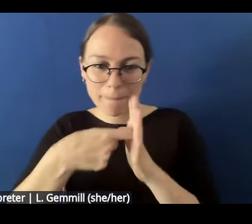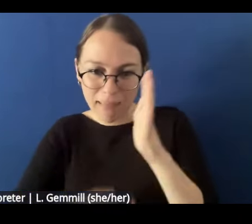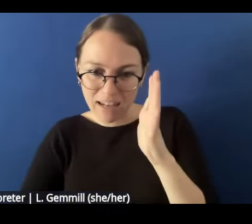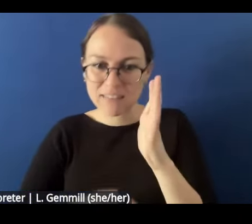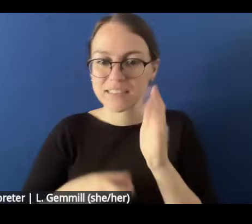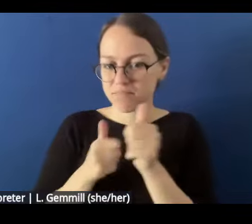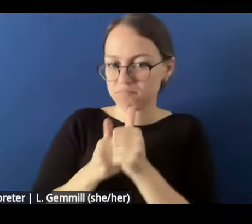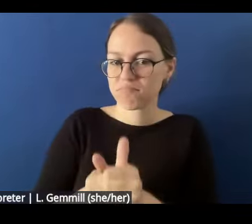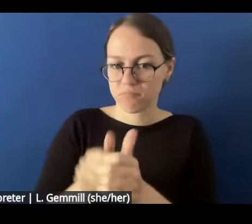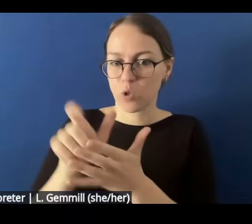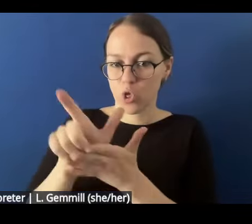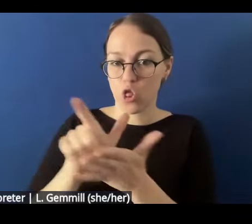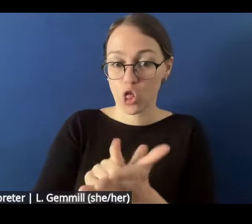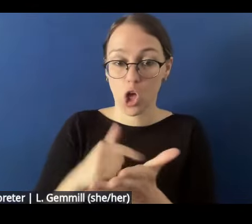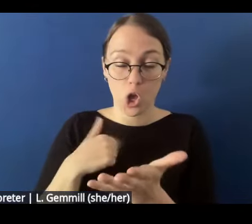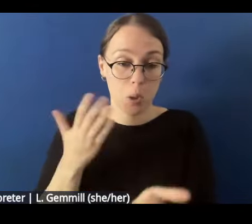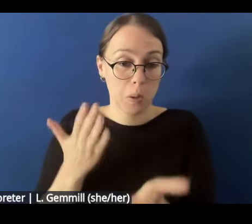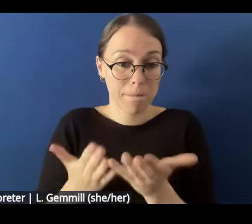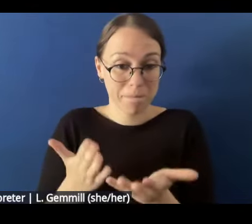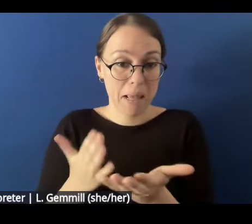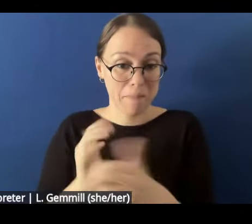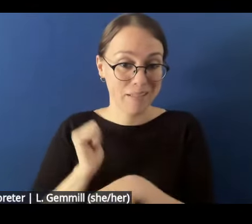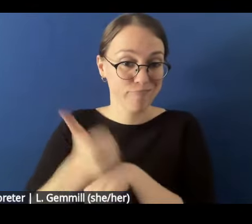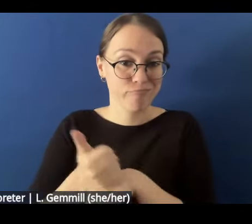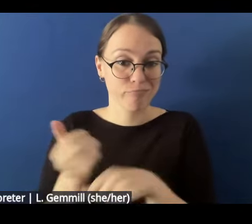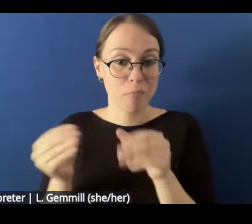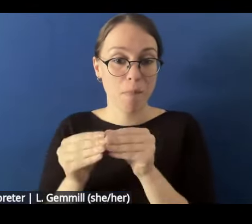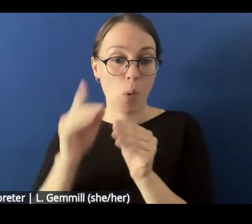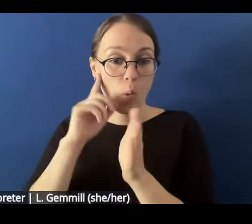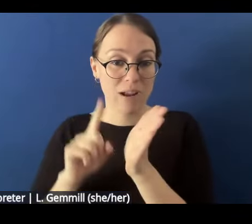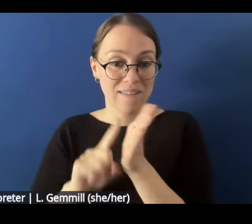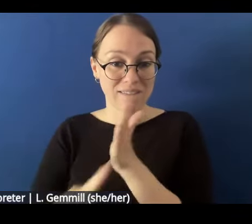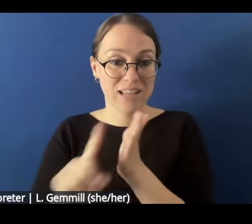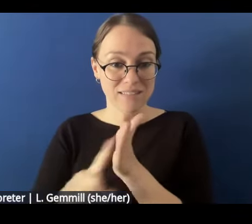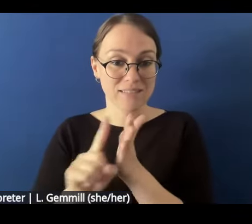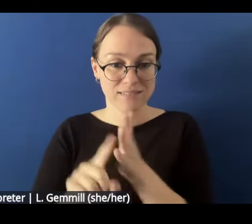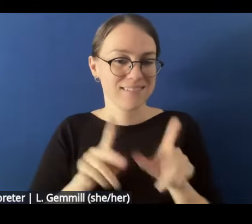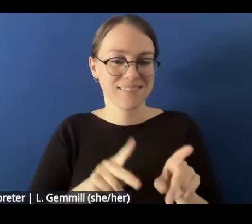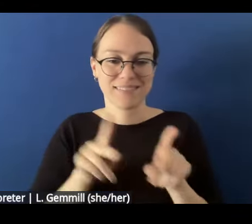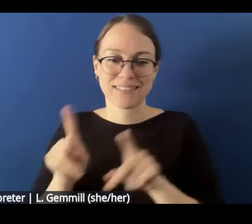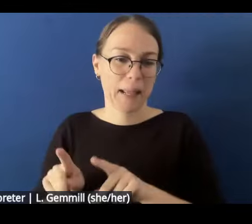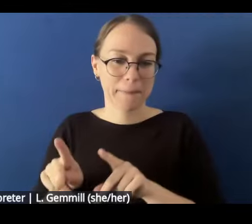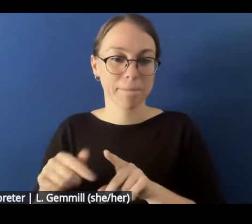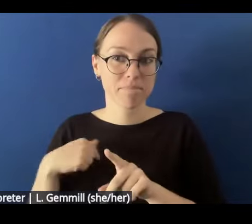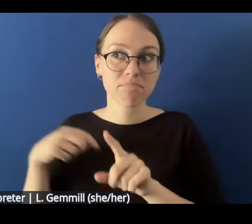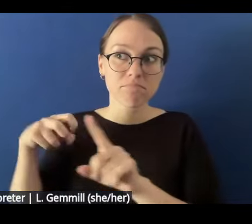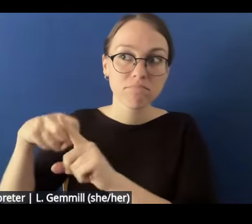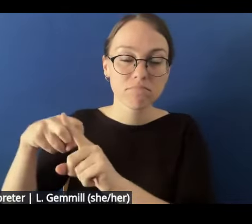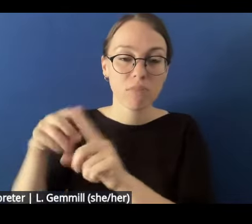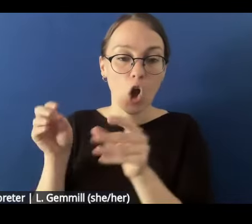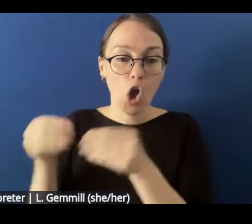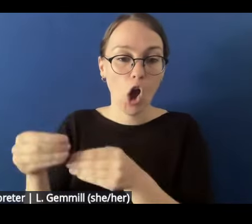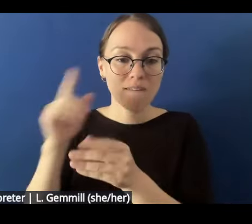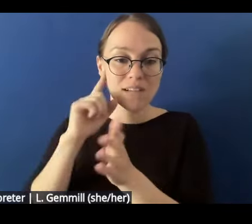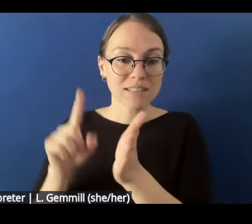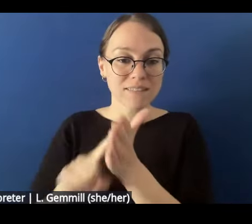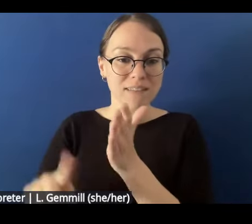We may refer something for further investigation like we did to our Office of Investigative Service. If we get to a point where